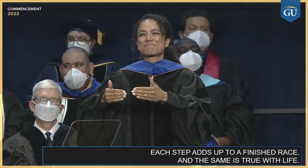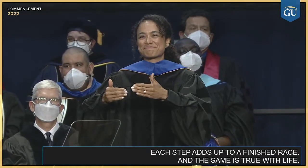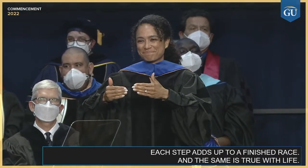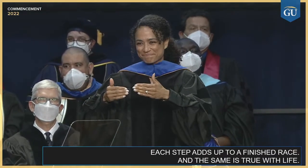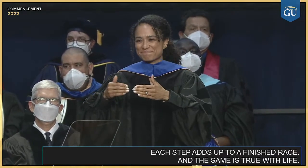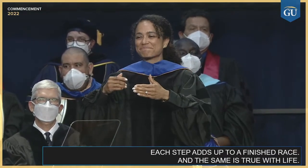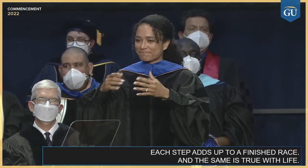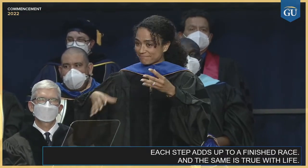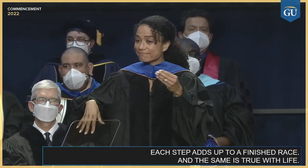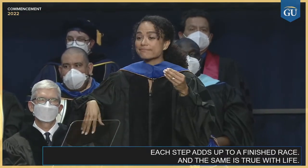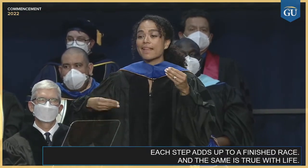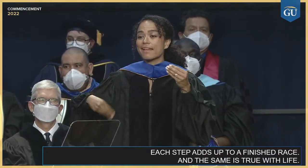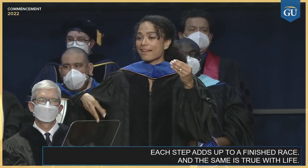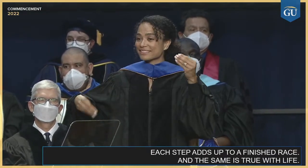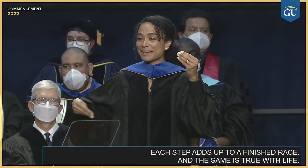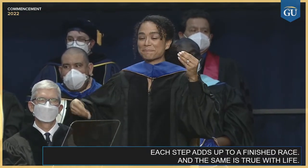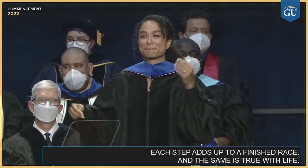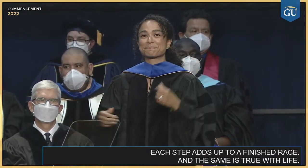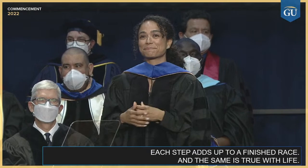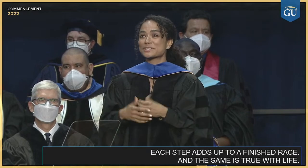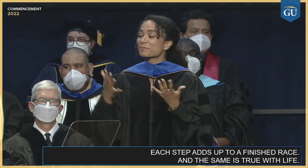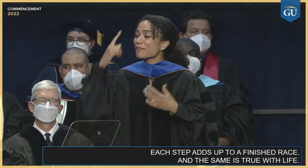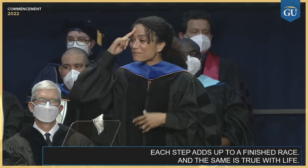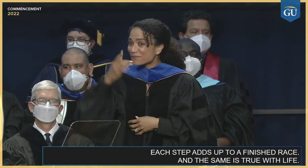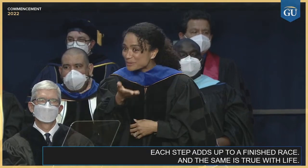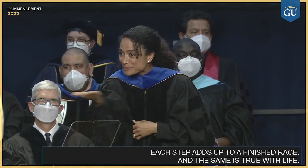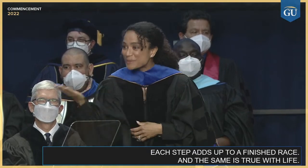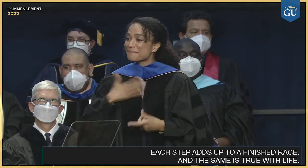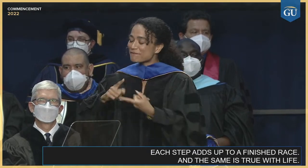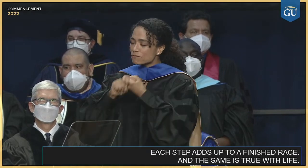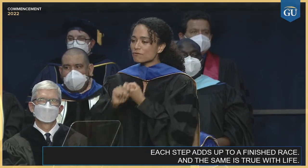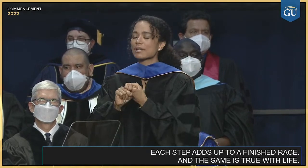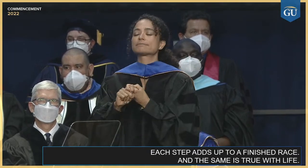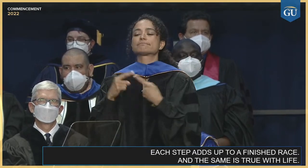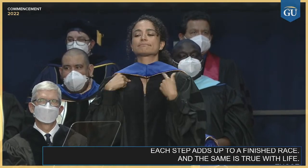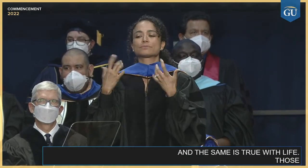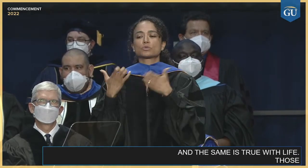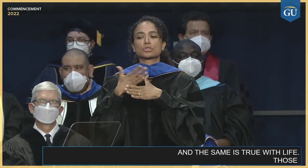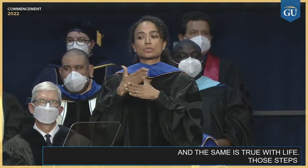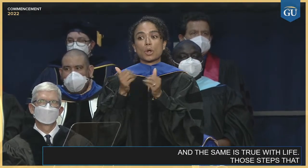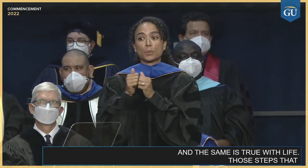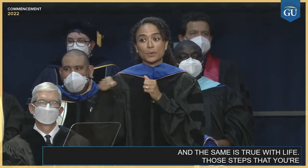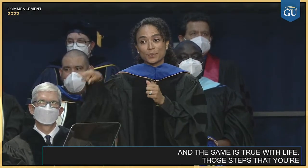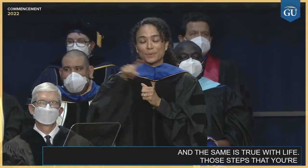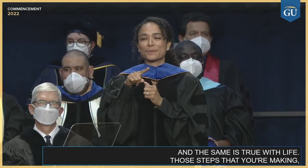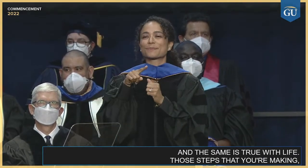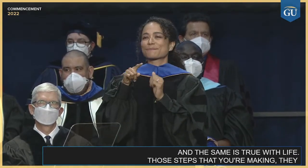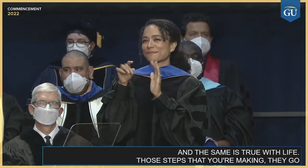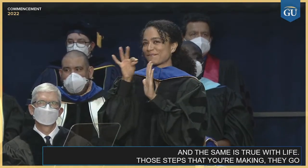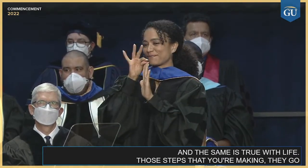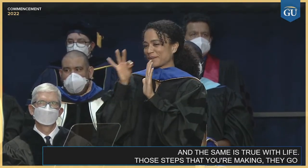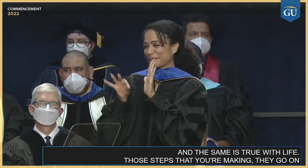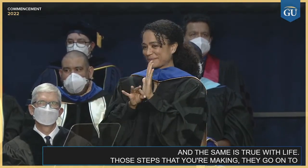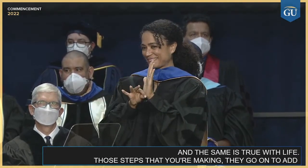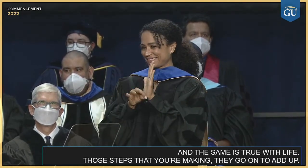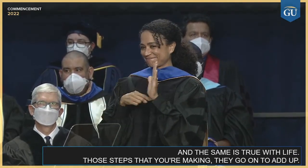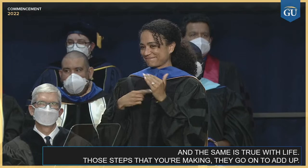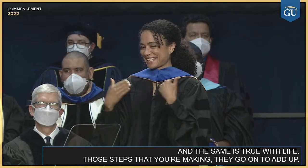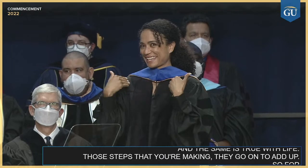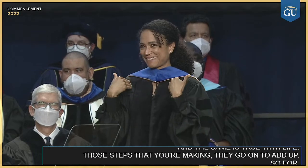Those steps that you're making, they go on to add up. So for you, my friends, I want to share with you a formula that